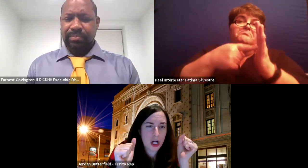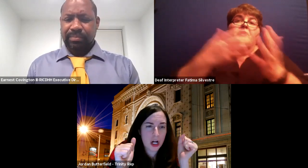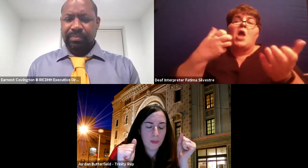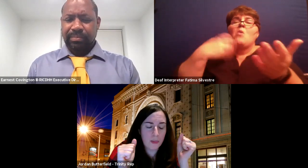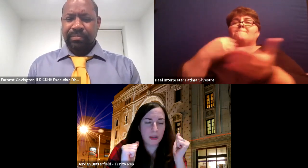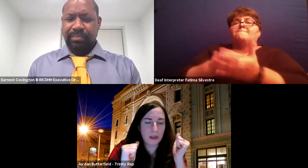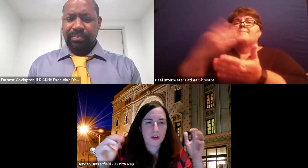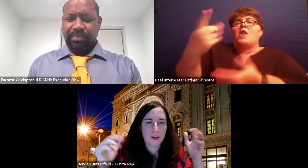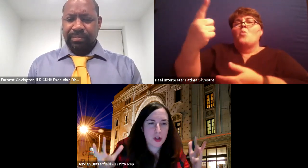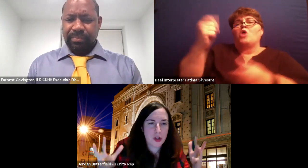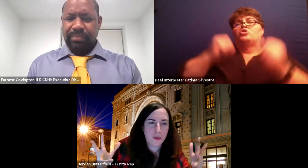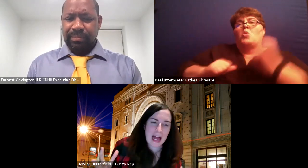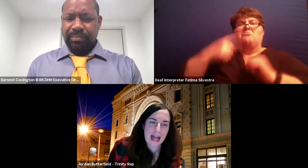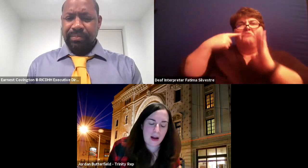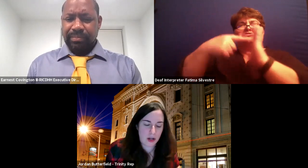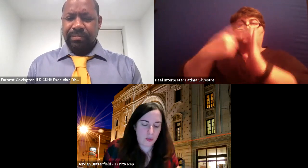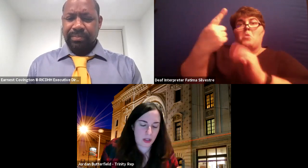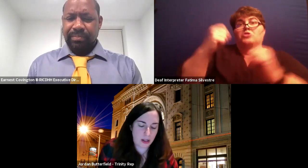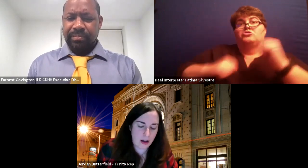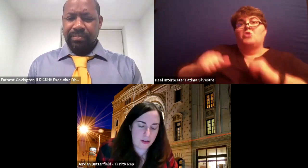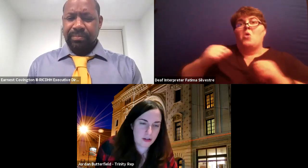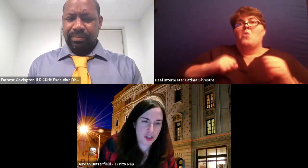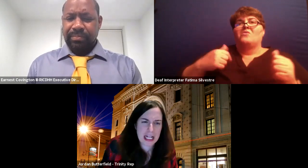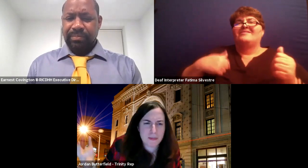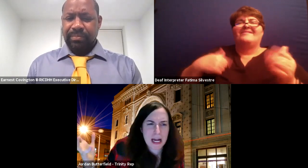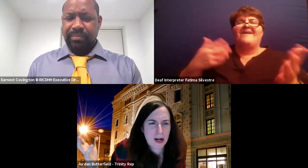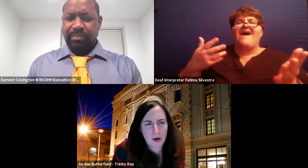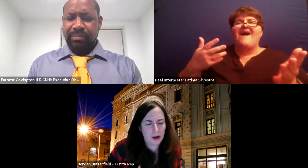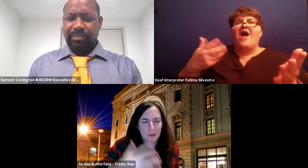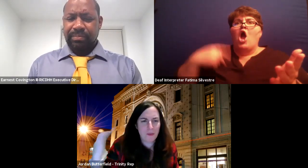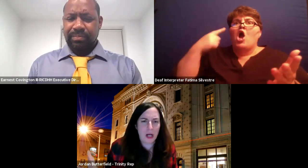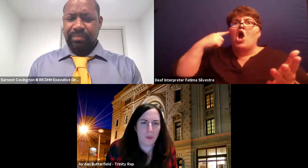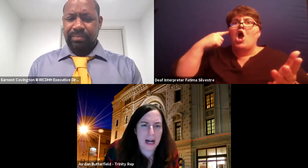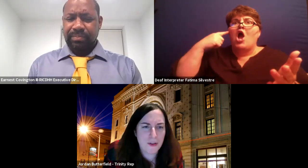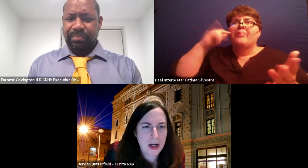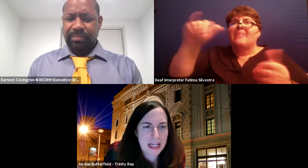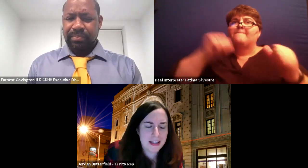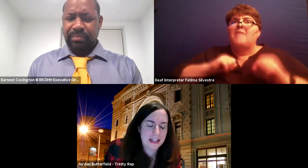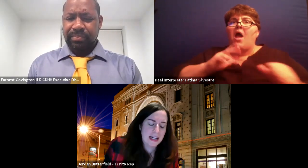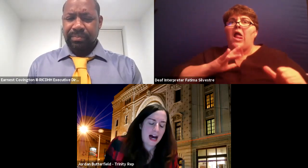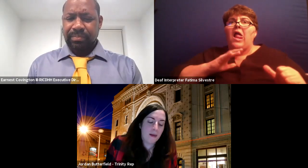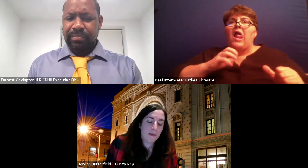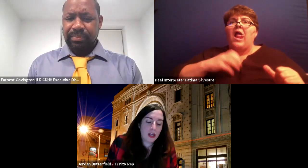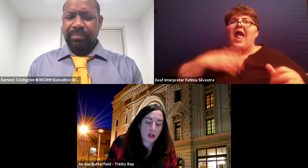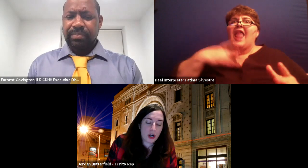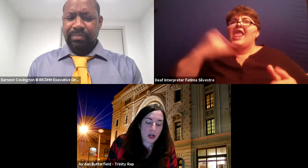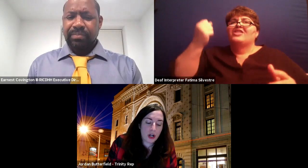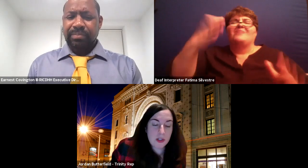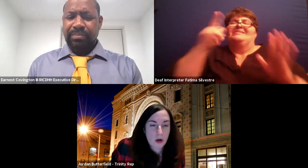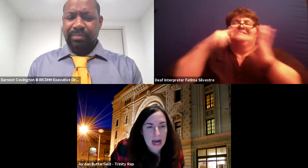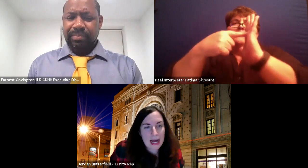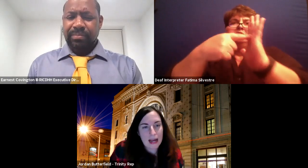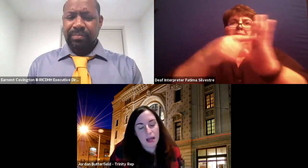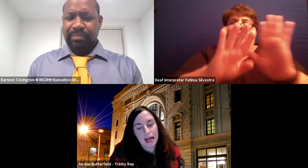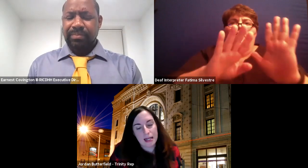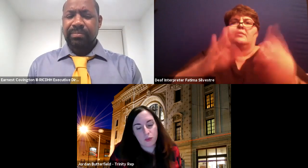to see one show, maybe you love a new play or you really love a Shakespeare or, whatever it is. But you could